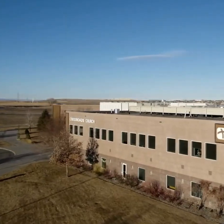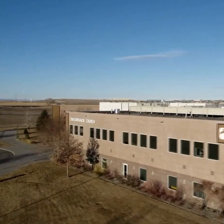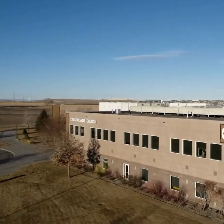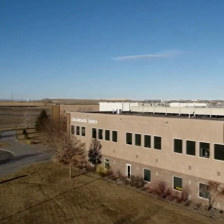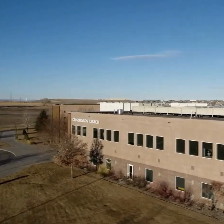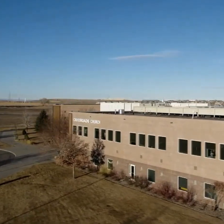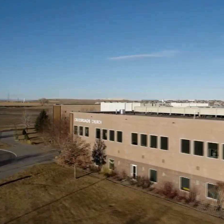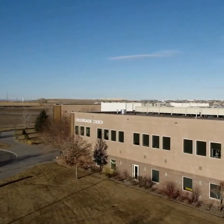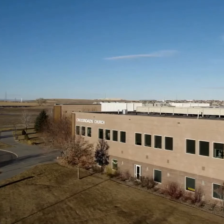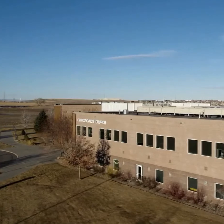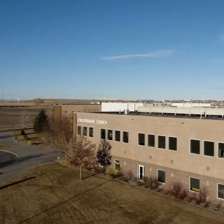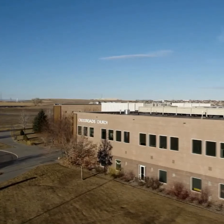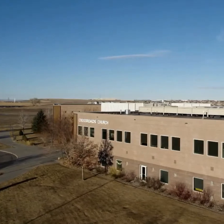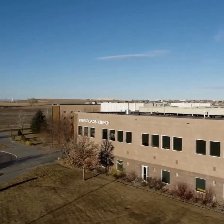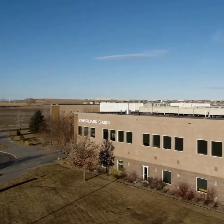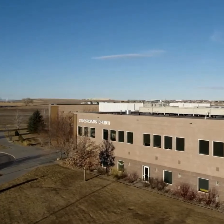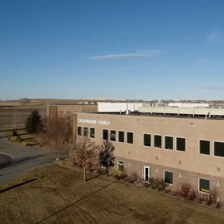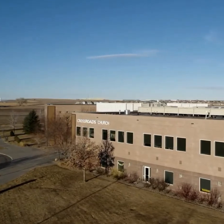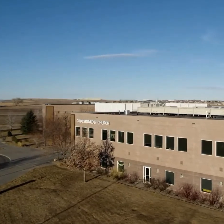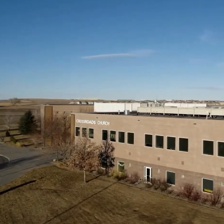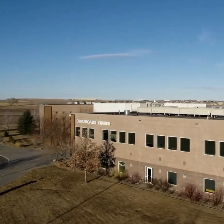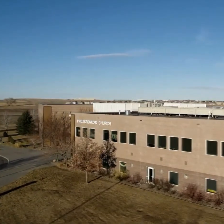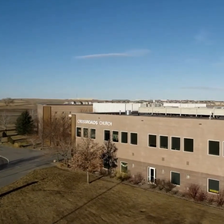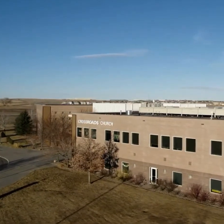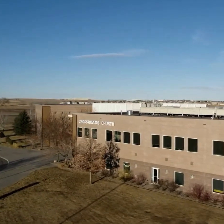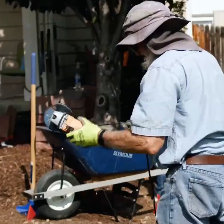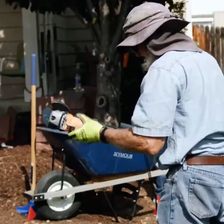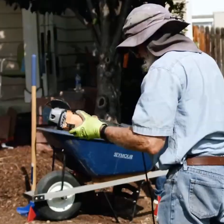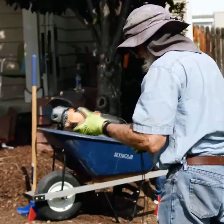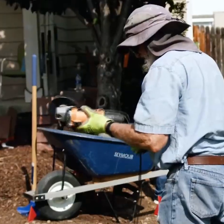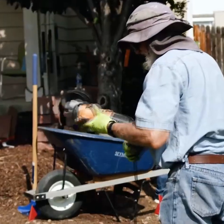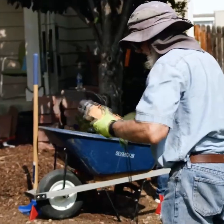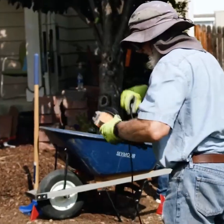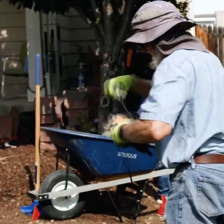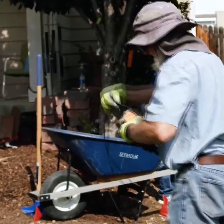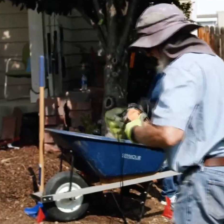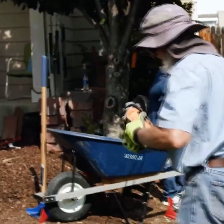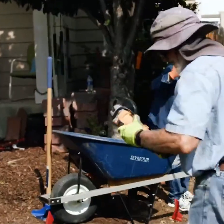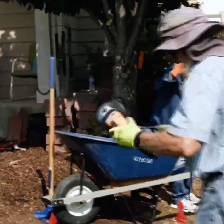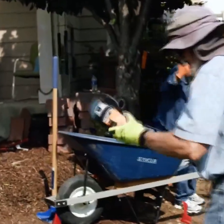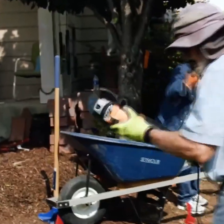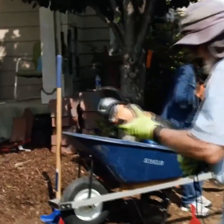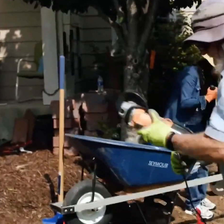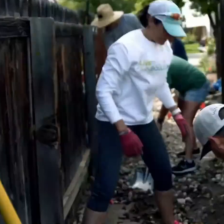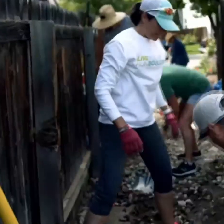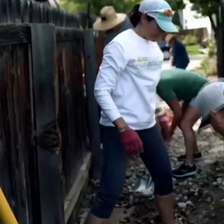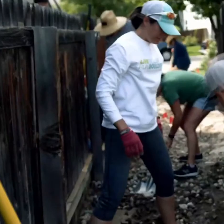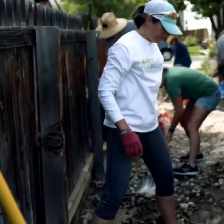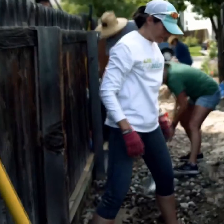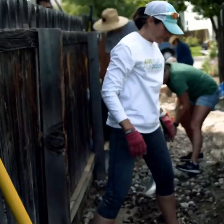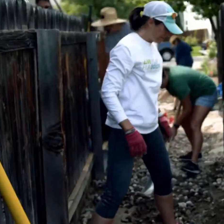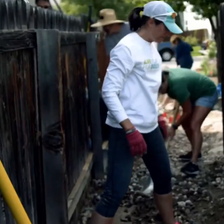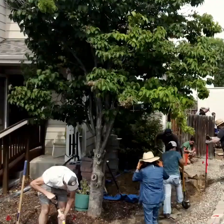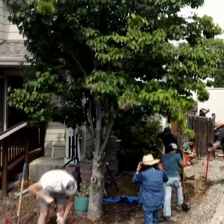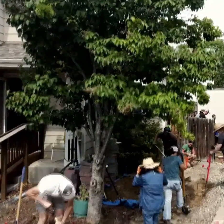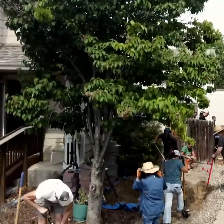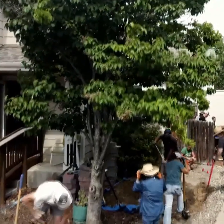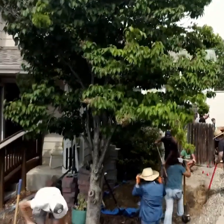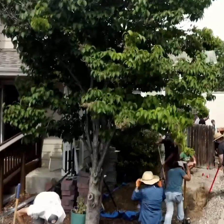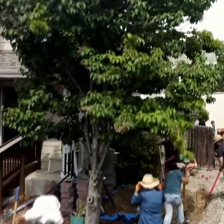Church, we have begun the work of our 10-year vision, confronting and rewriting 5 unacceptable truths that destroy peace on